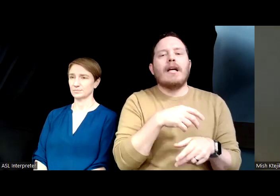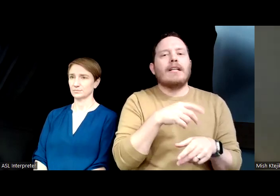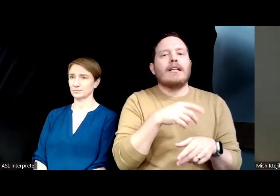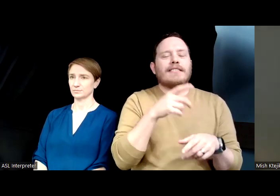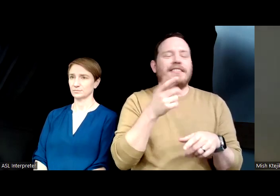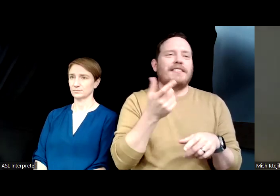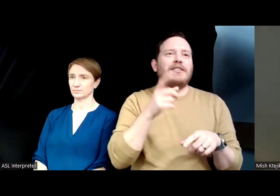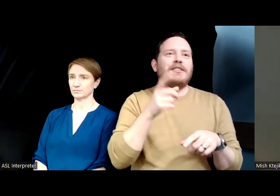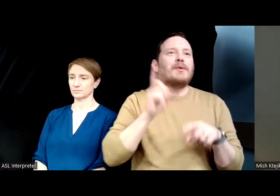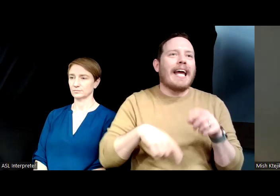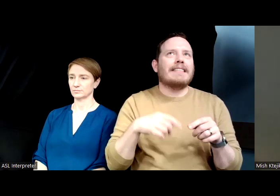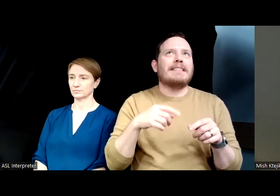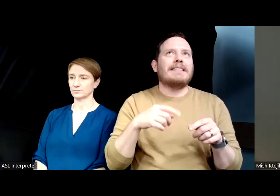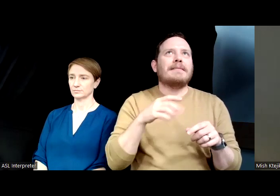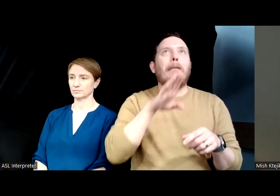license.